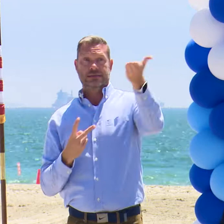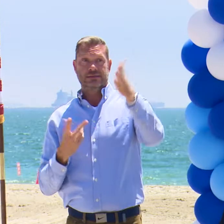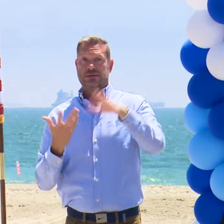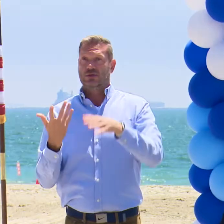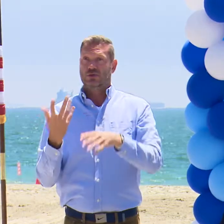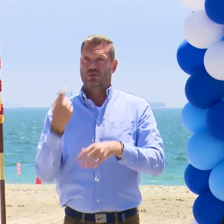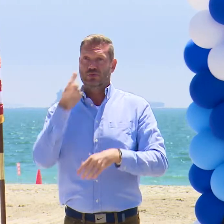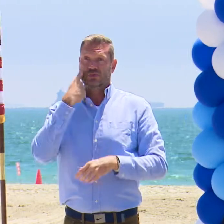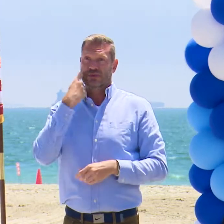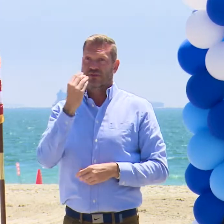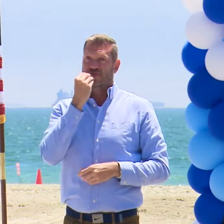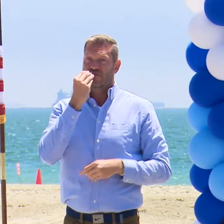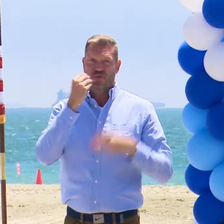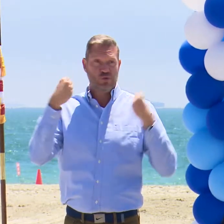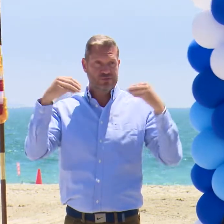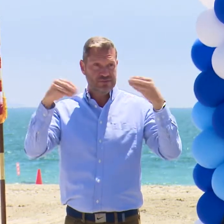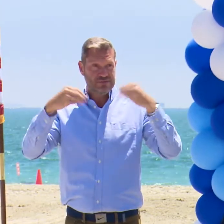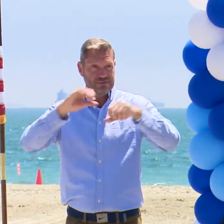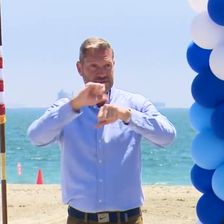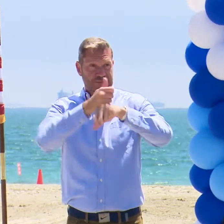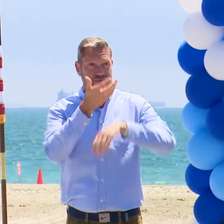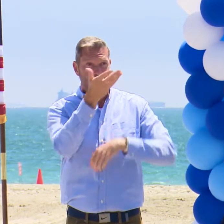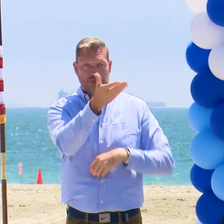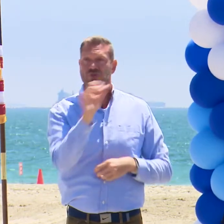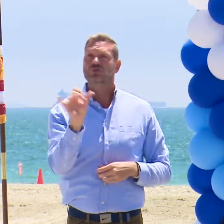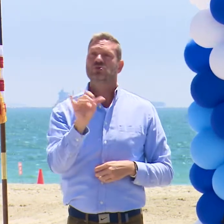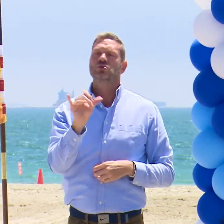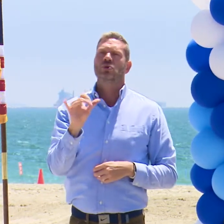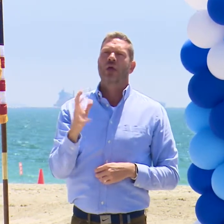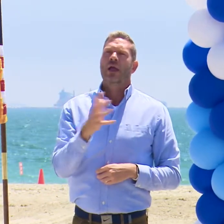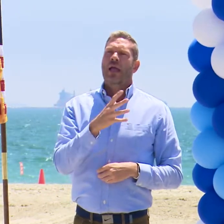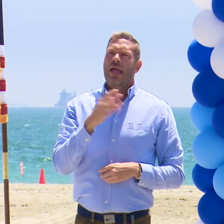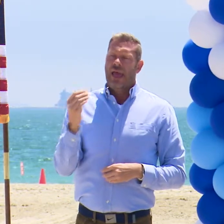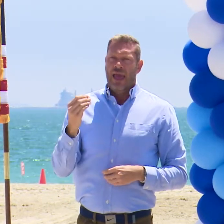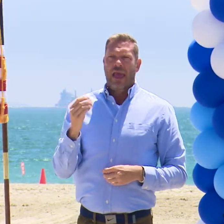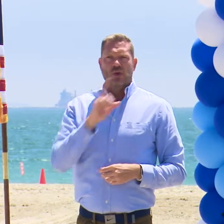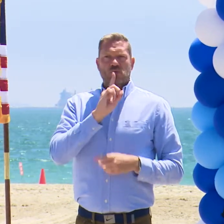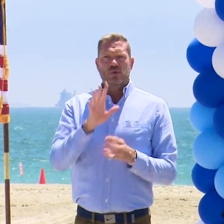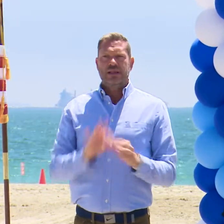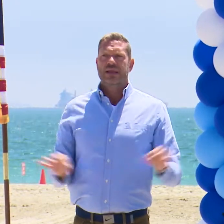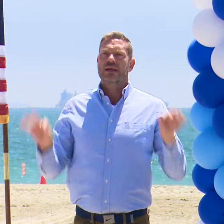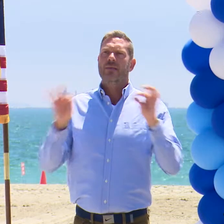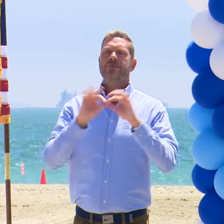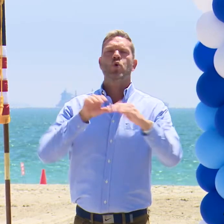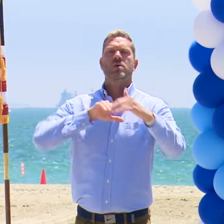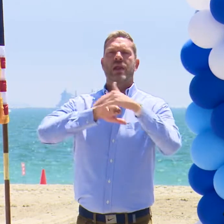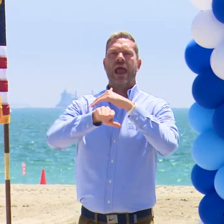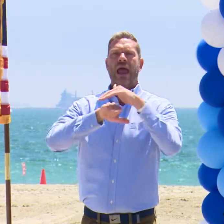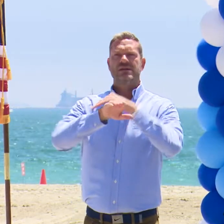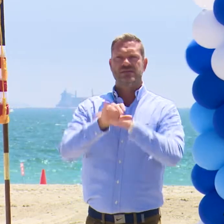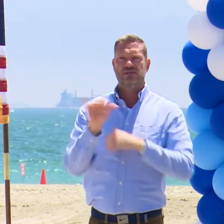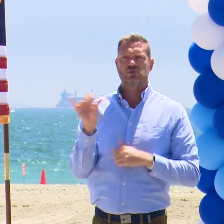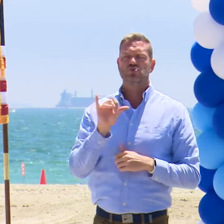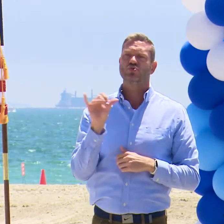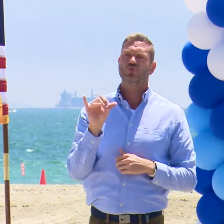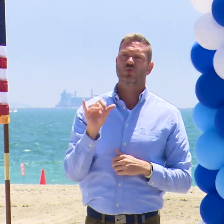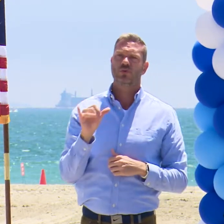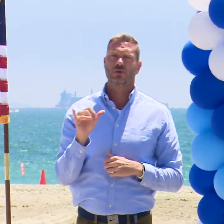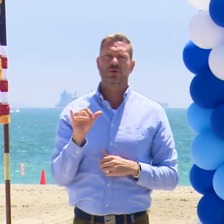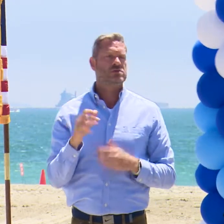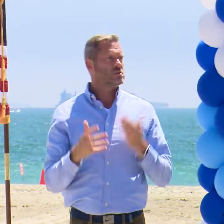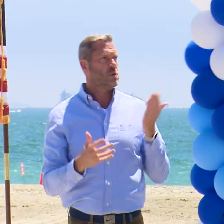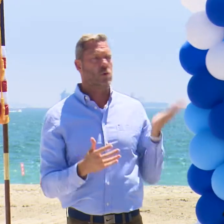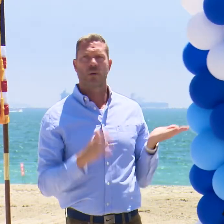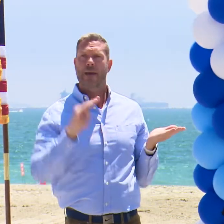But one of the things that's really also important is accessibility. And so unveiling these mats also happens to coincide with